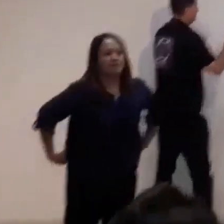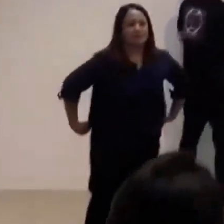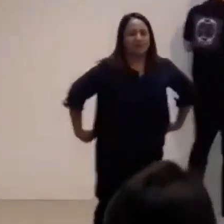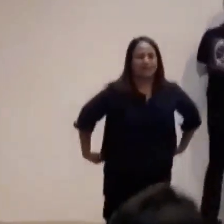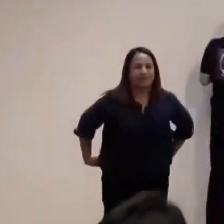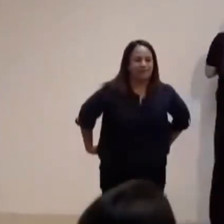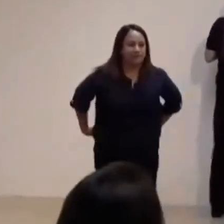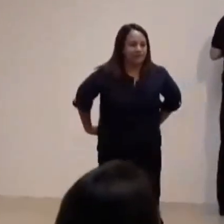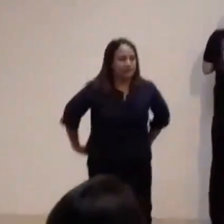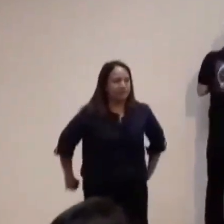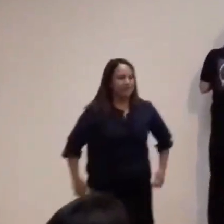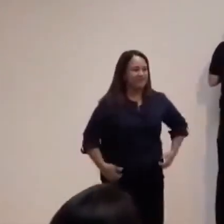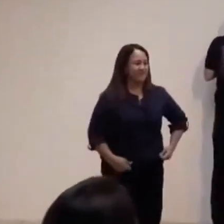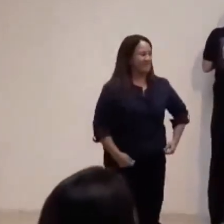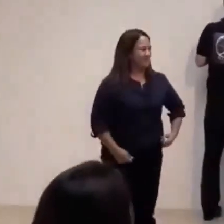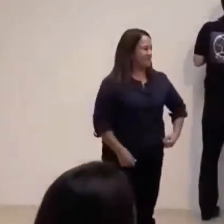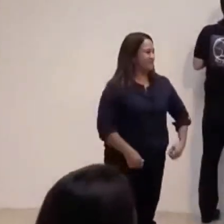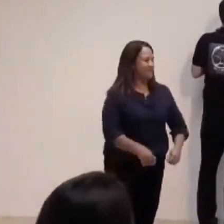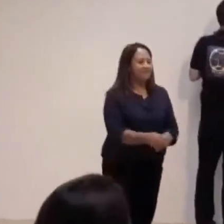So,